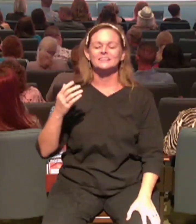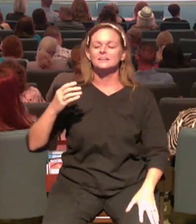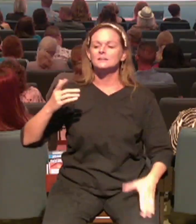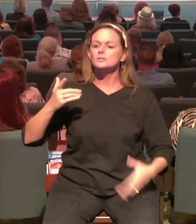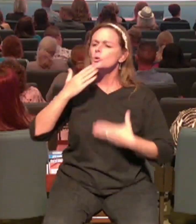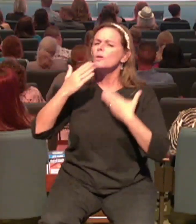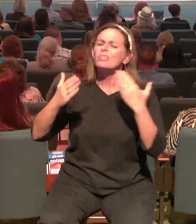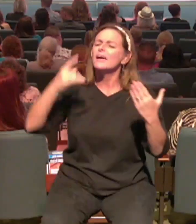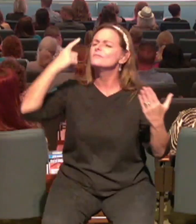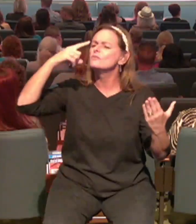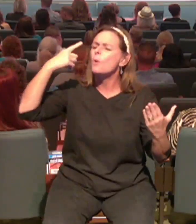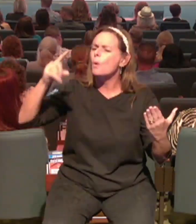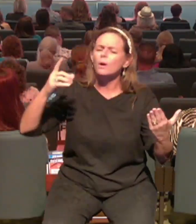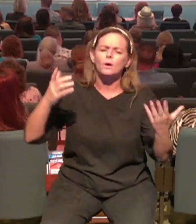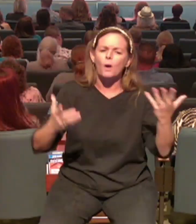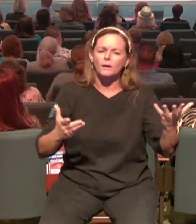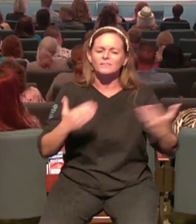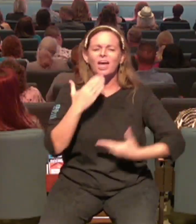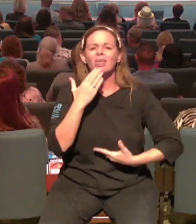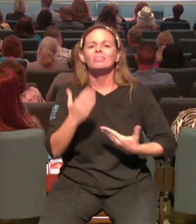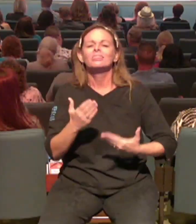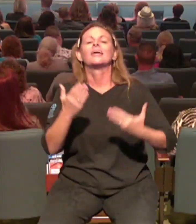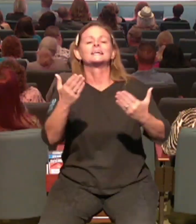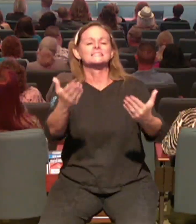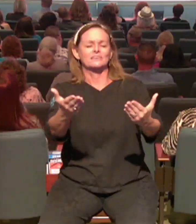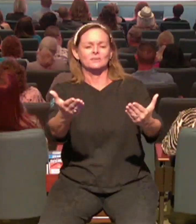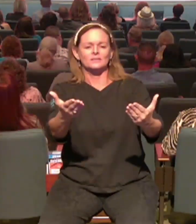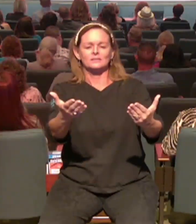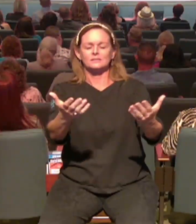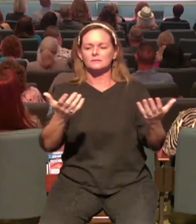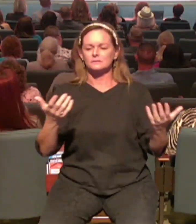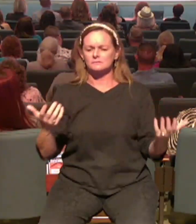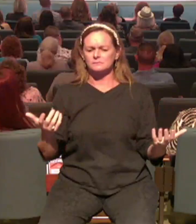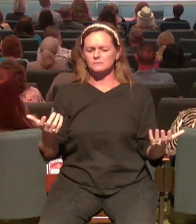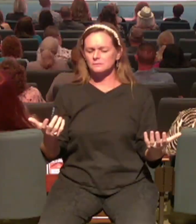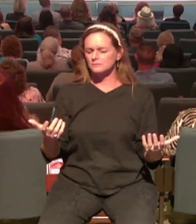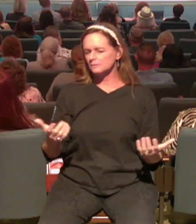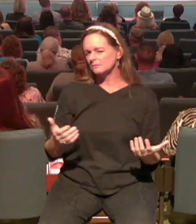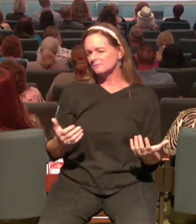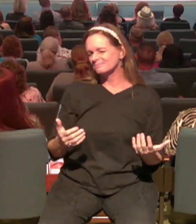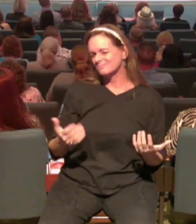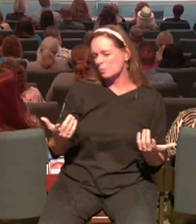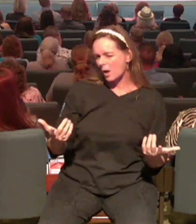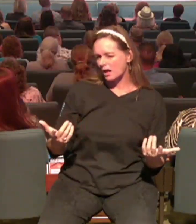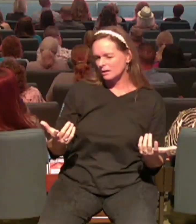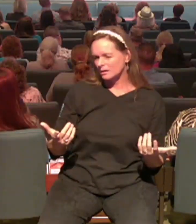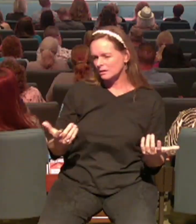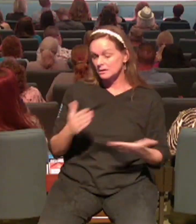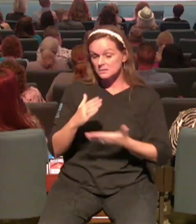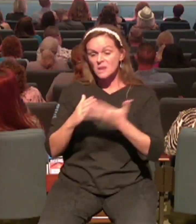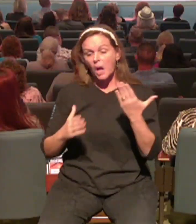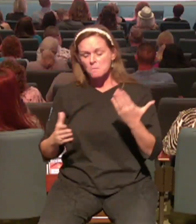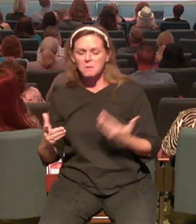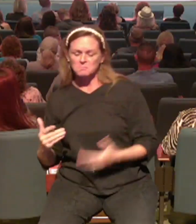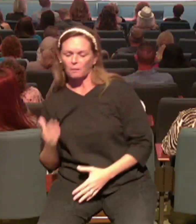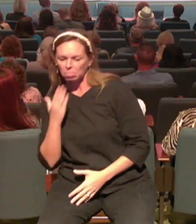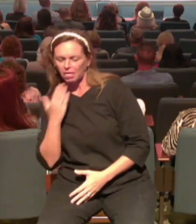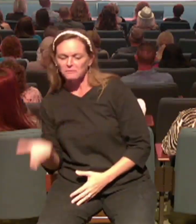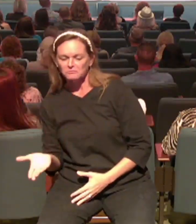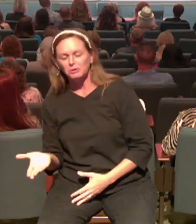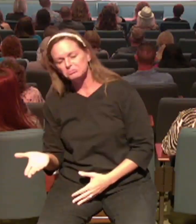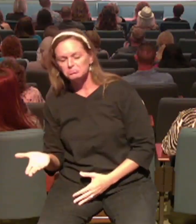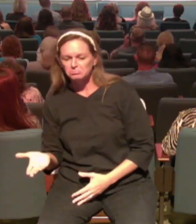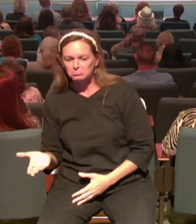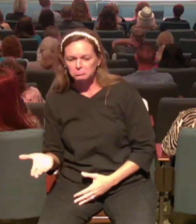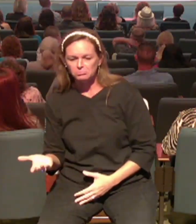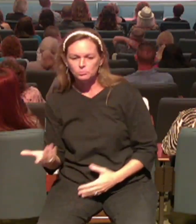for. What are you thankful for? When you think about the blessings in your life, which ones kind of rise to the top? Is it your